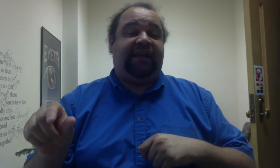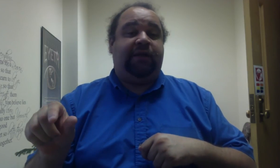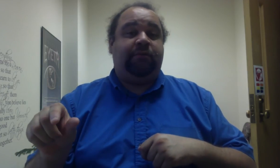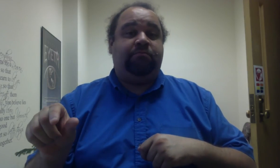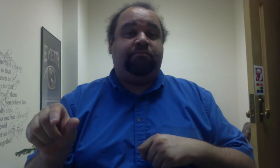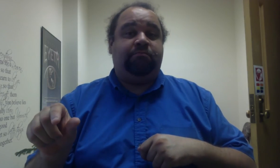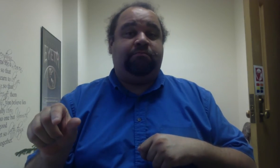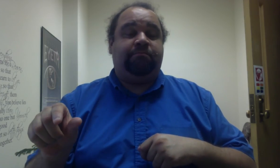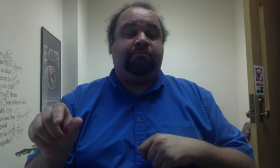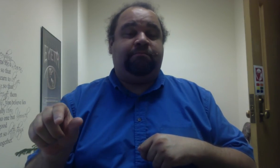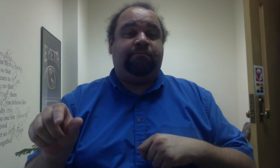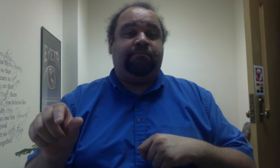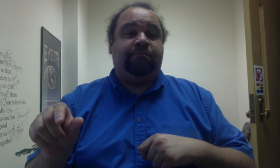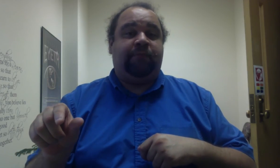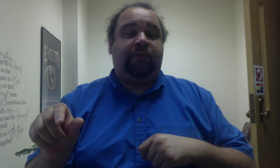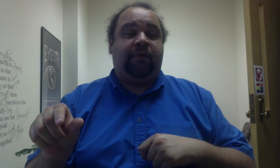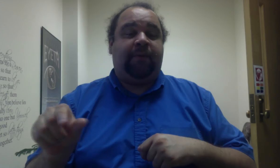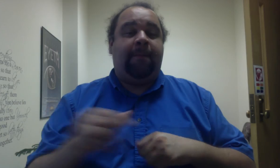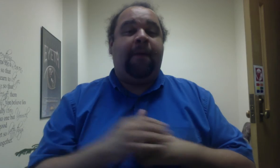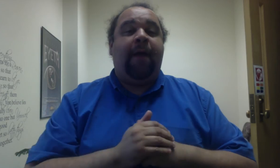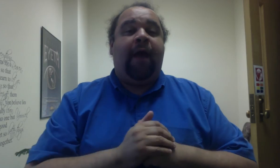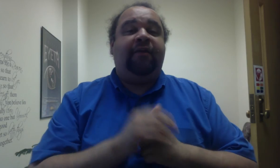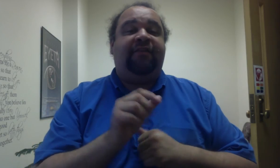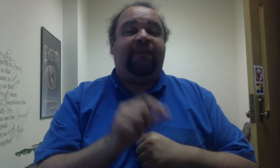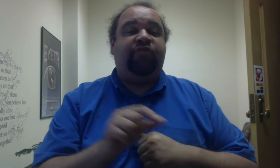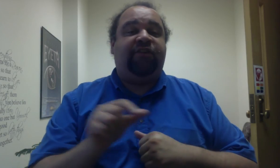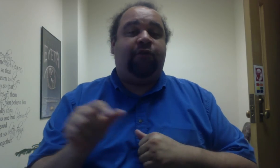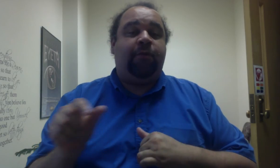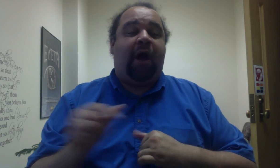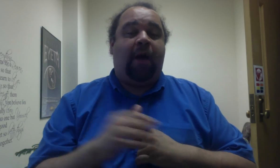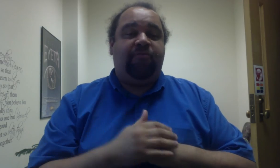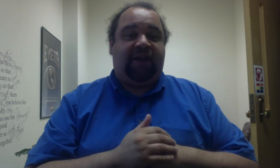Betty. Subject, verb, object.